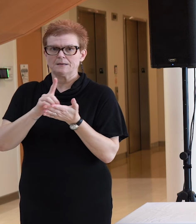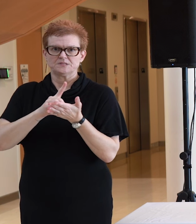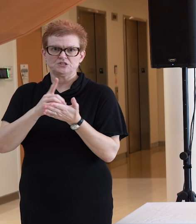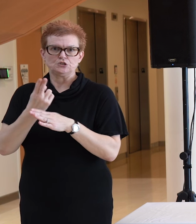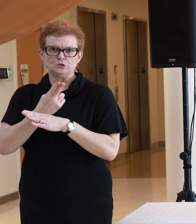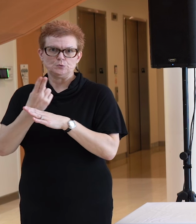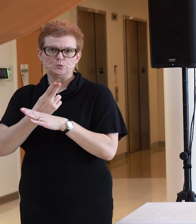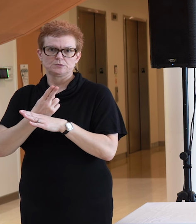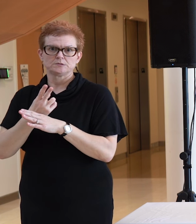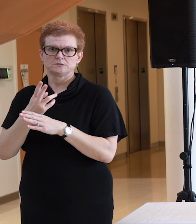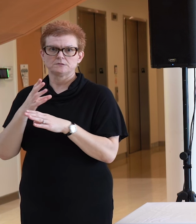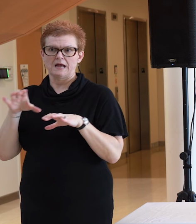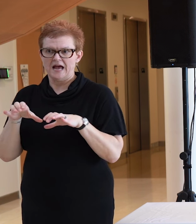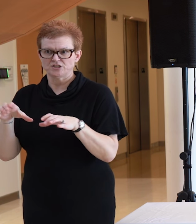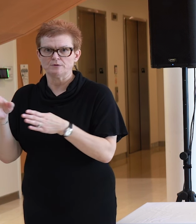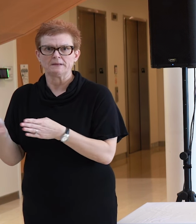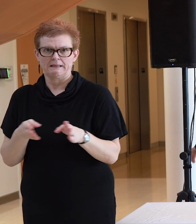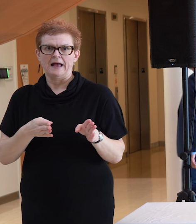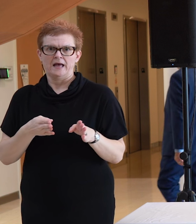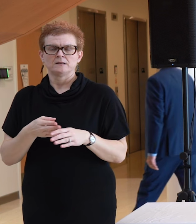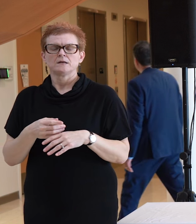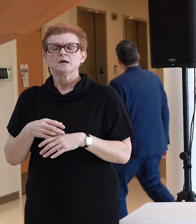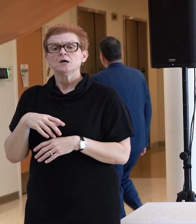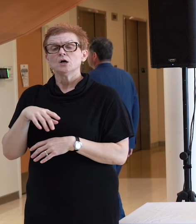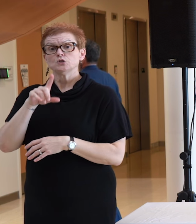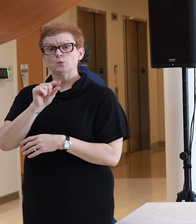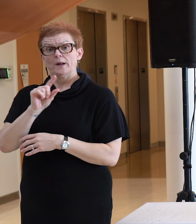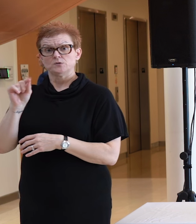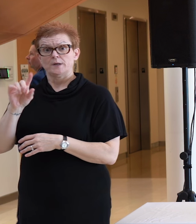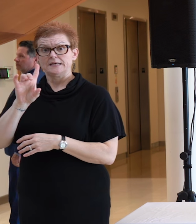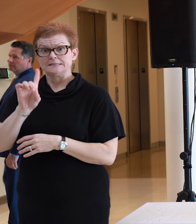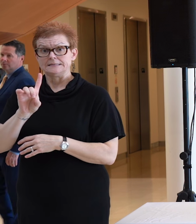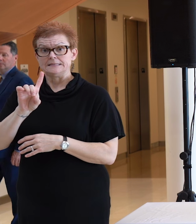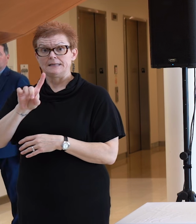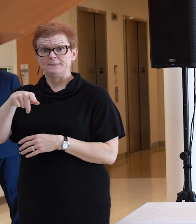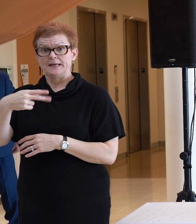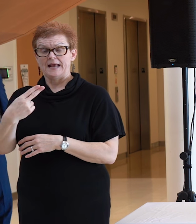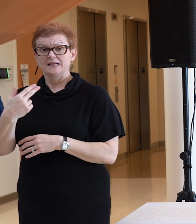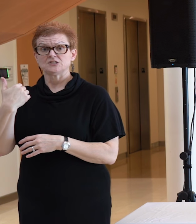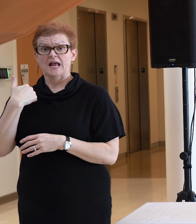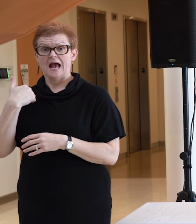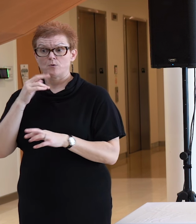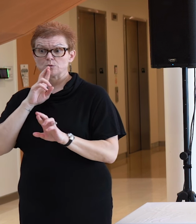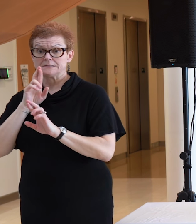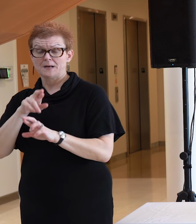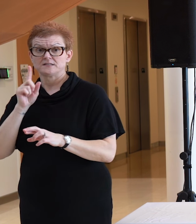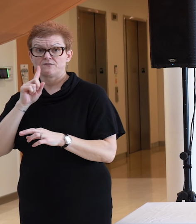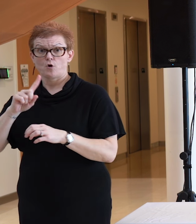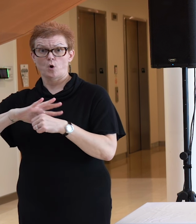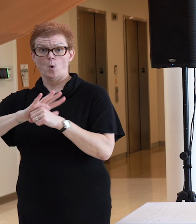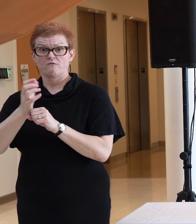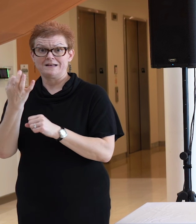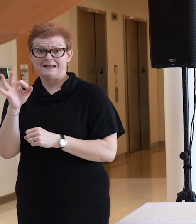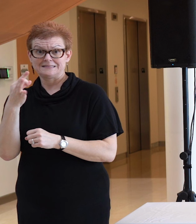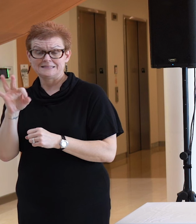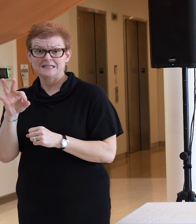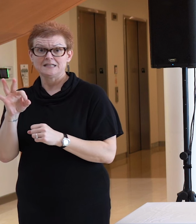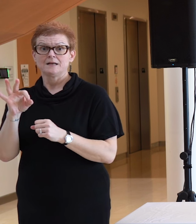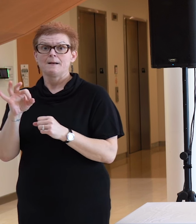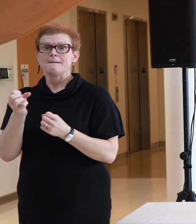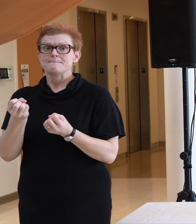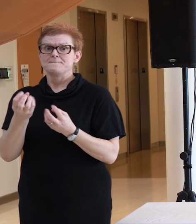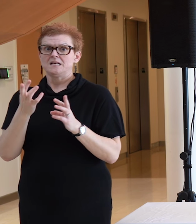foundation, Dr. Page mentioned. In 2020, DPH led a comprehensive response to COVID-19, including a multifaceted efforts